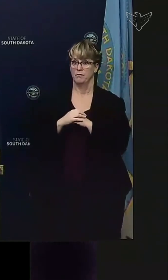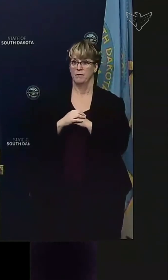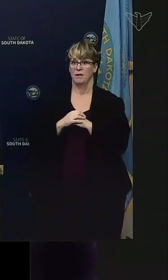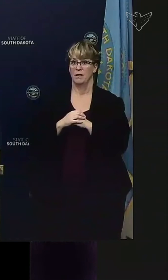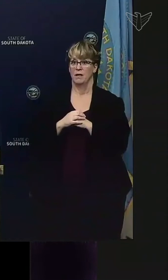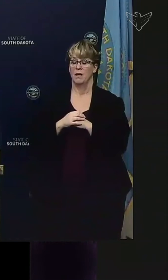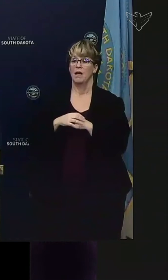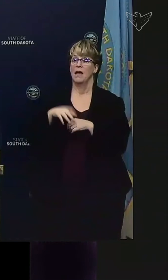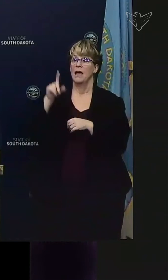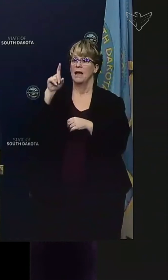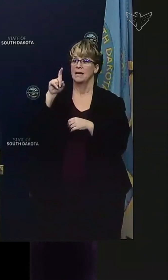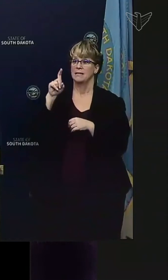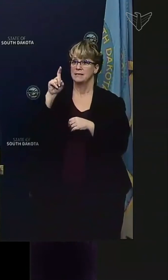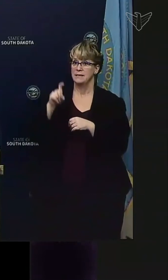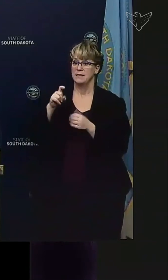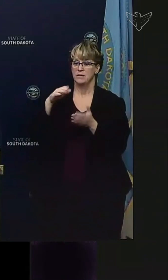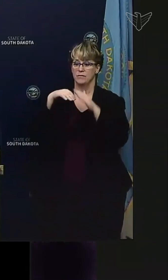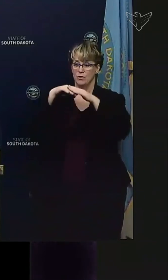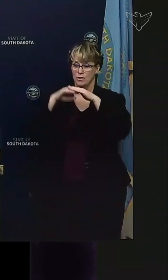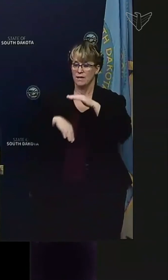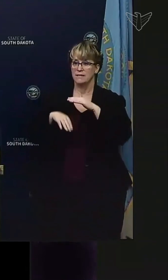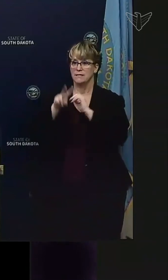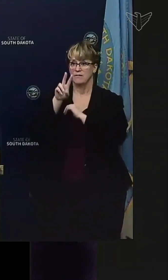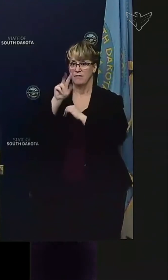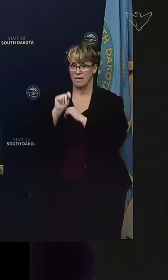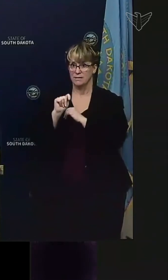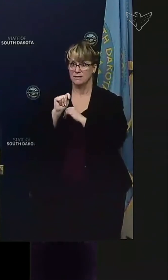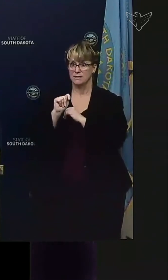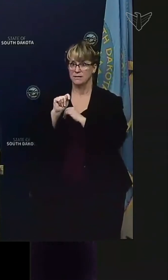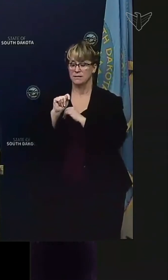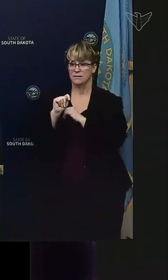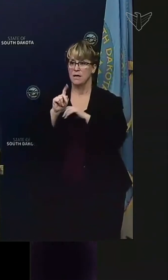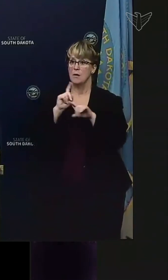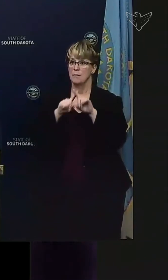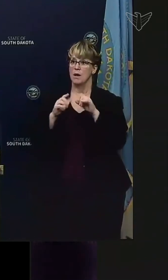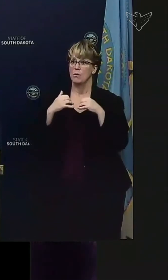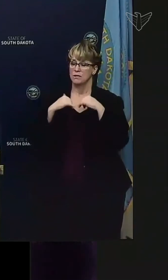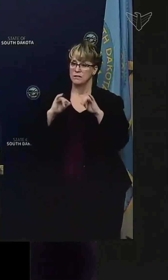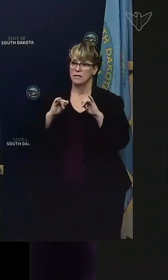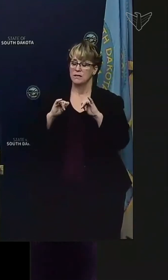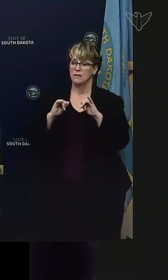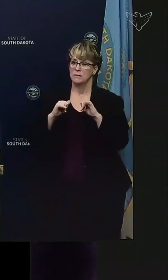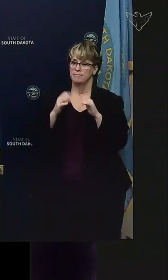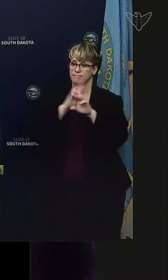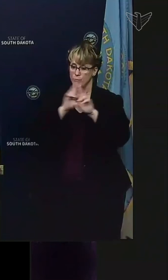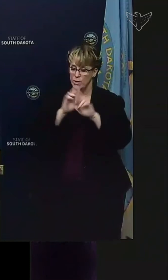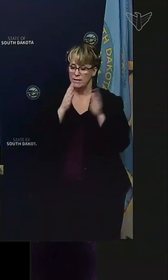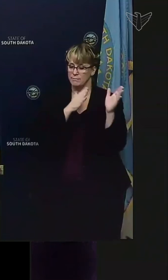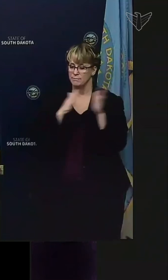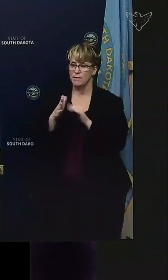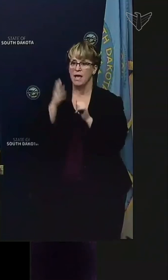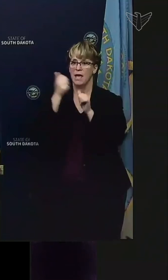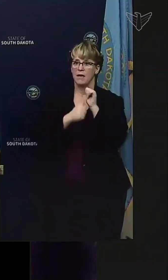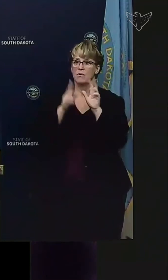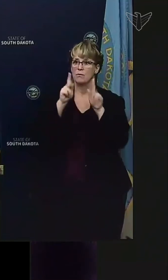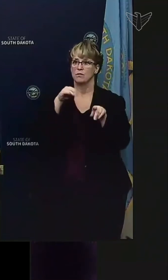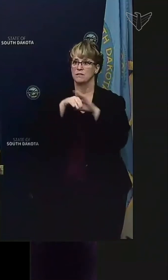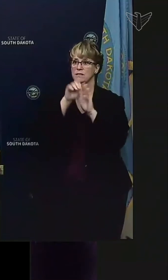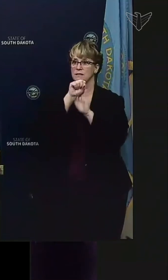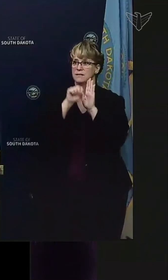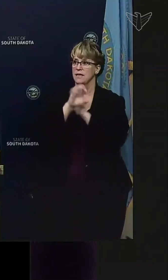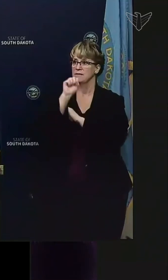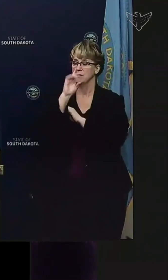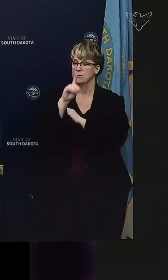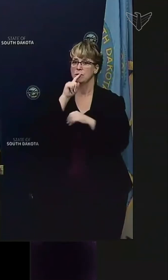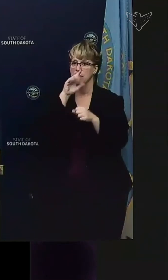less vents, but we are still over-preparing, over-planning, and we're still asking every single person in the state of South Dakota to